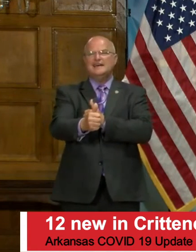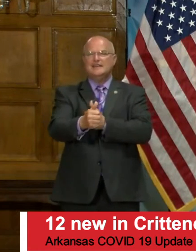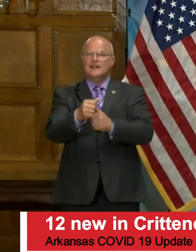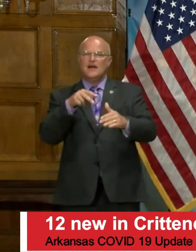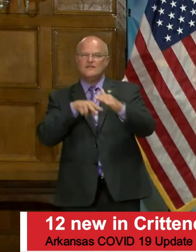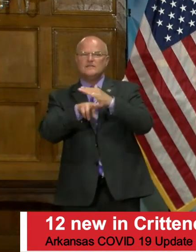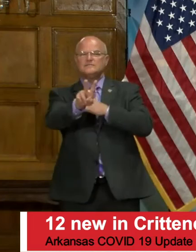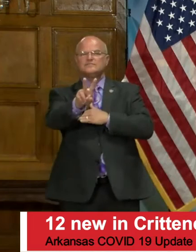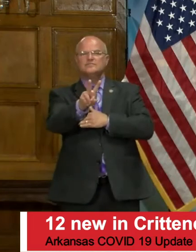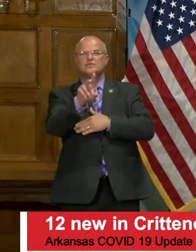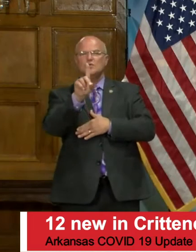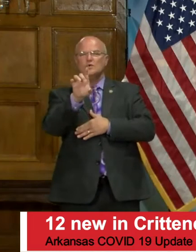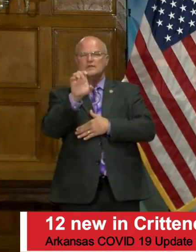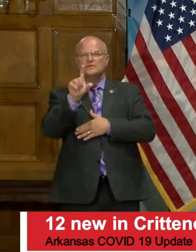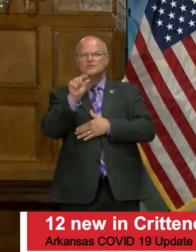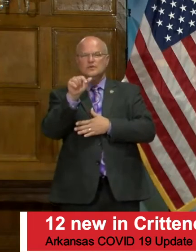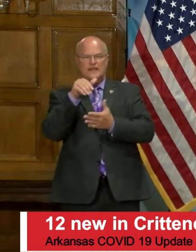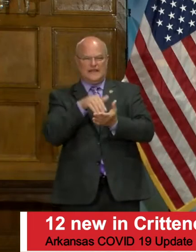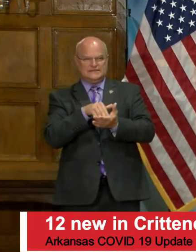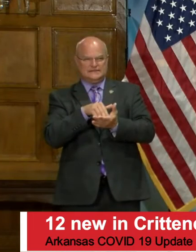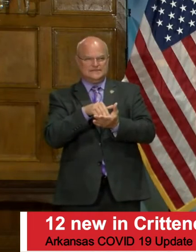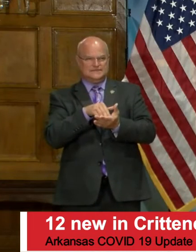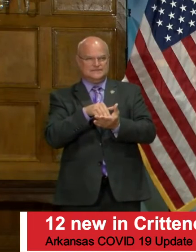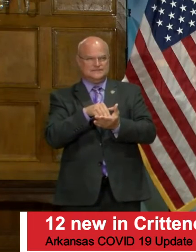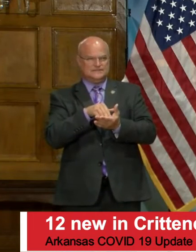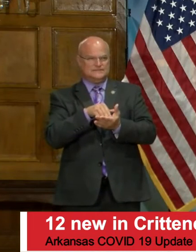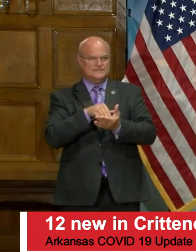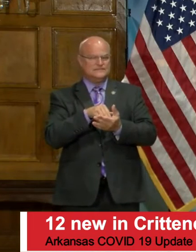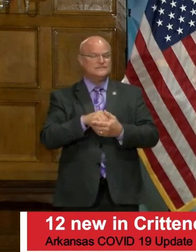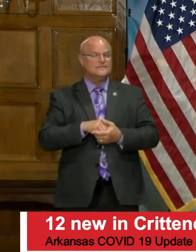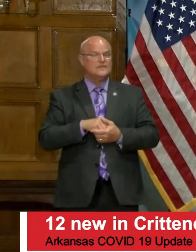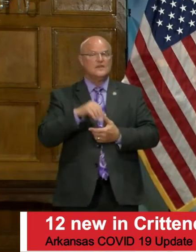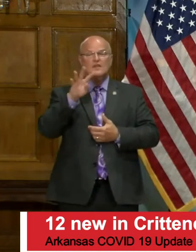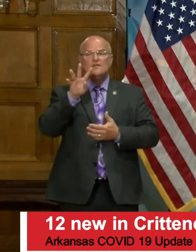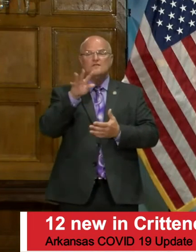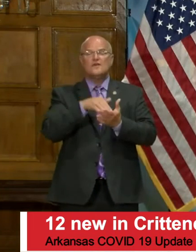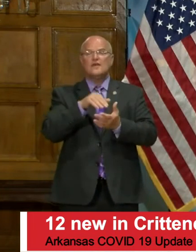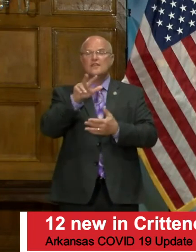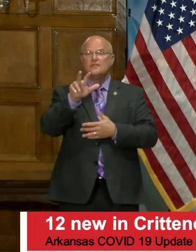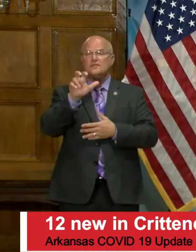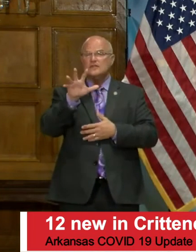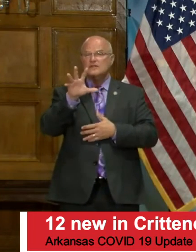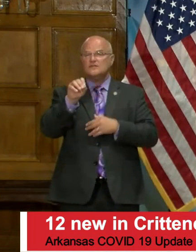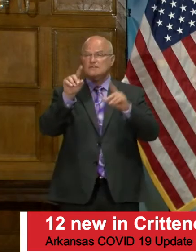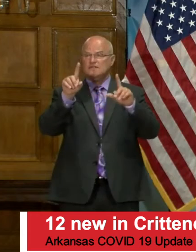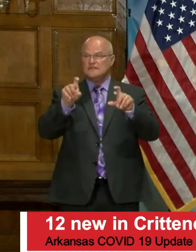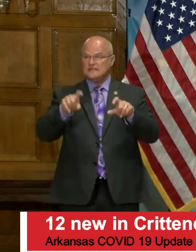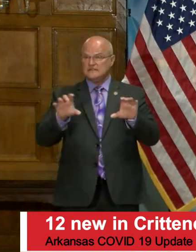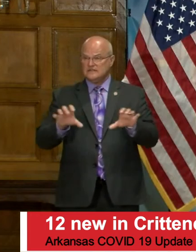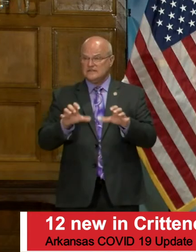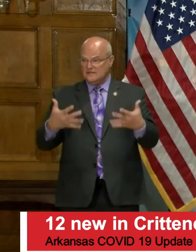to hit 120,000. Of the 4,350 tests